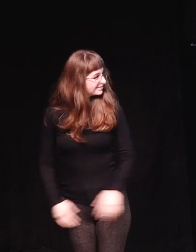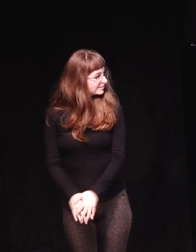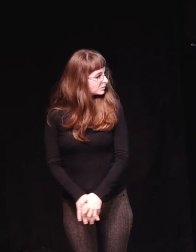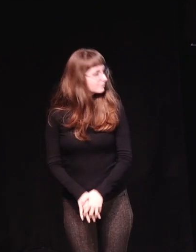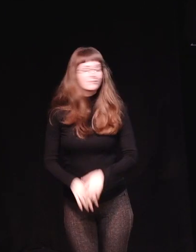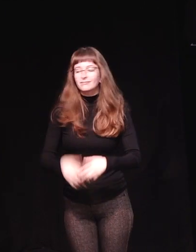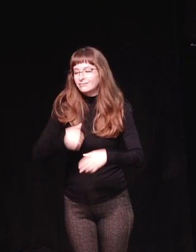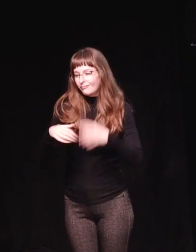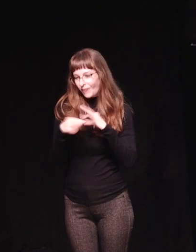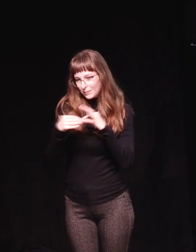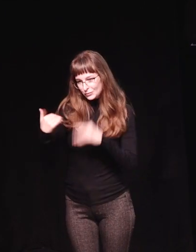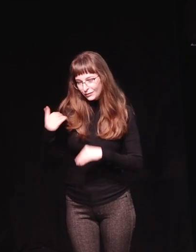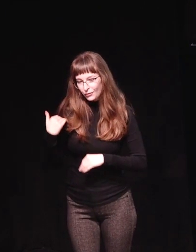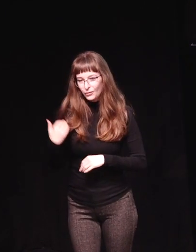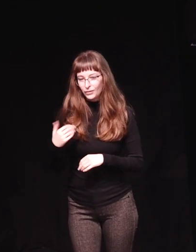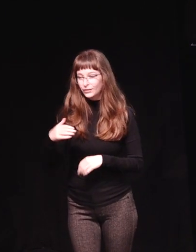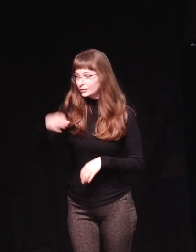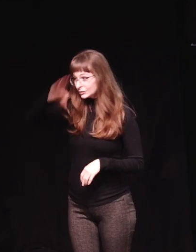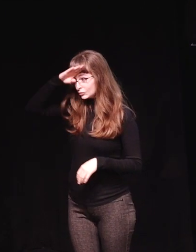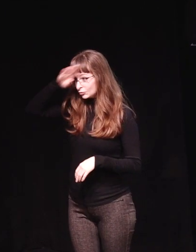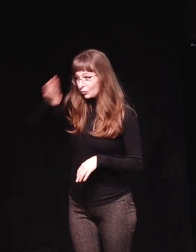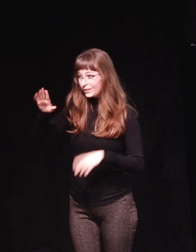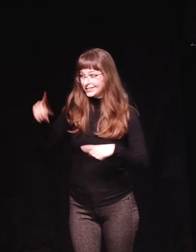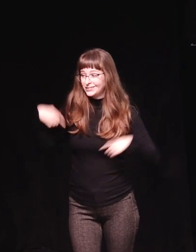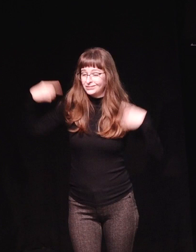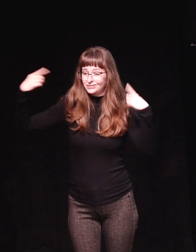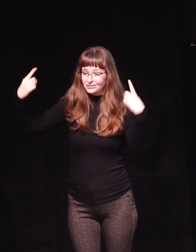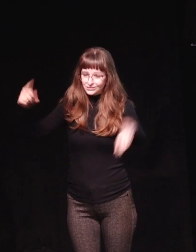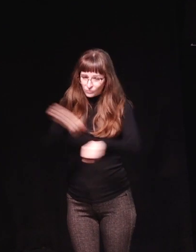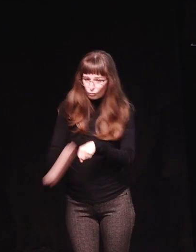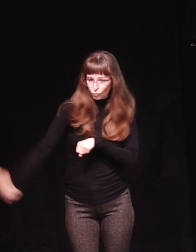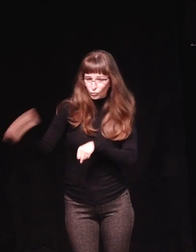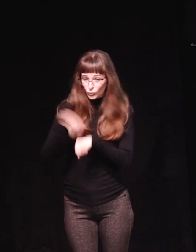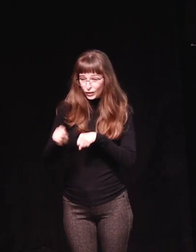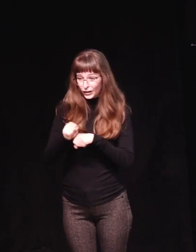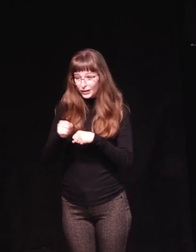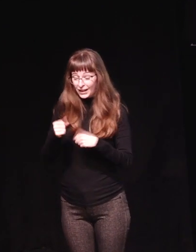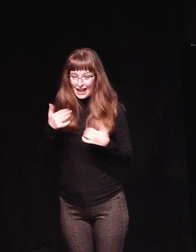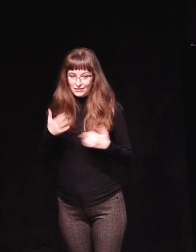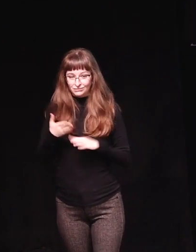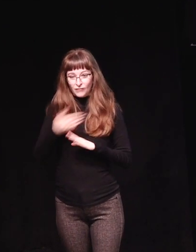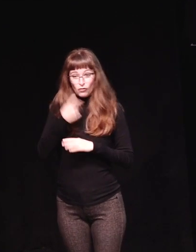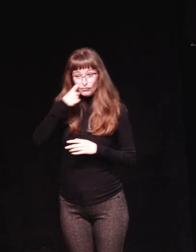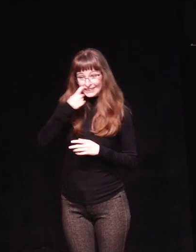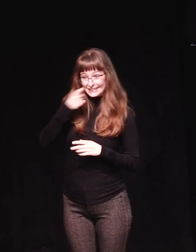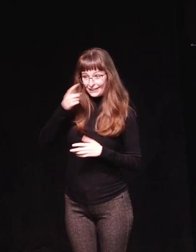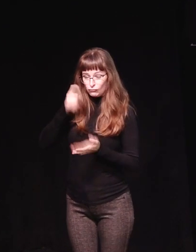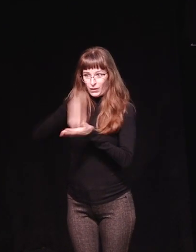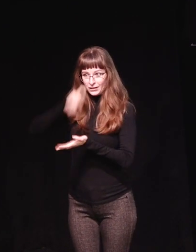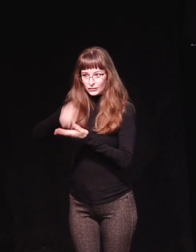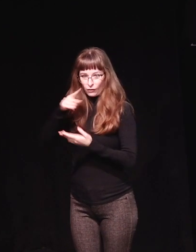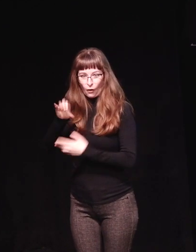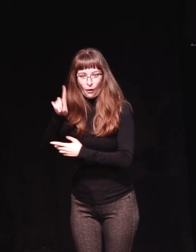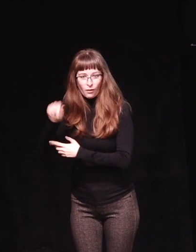As I mentioned, Troy's lifetime of work, and especially the recent recognition through CODA, is paving the way for a generation